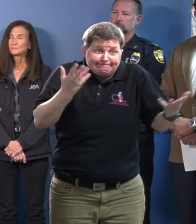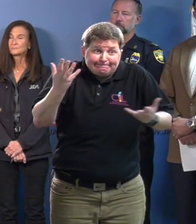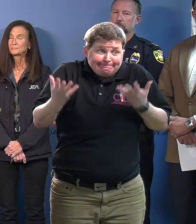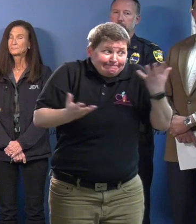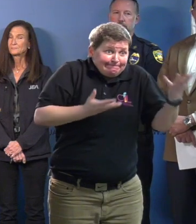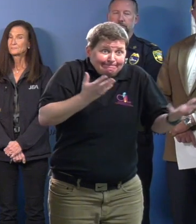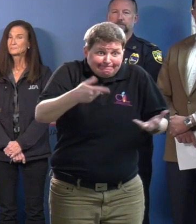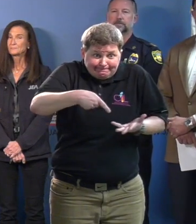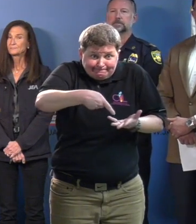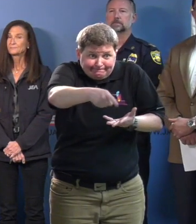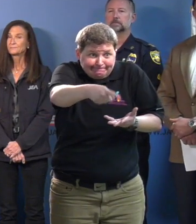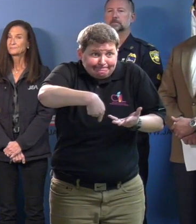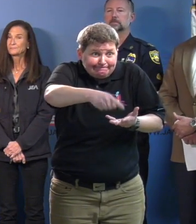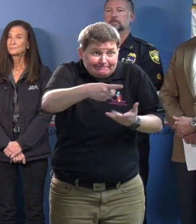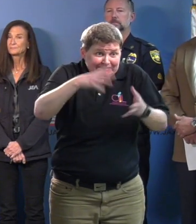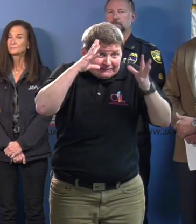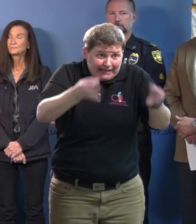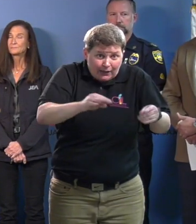go elsewhere.